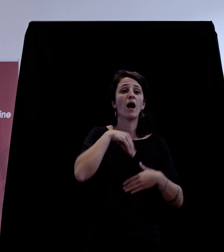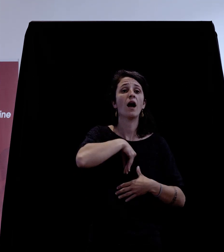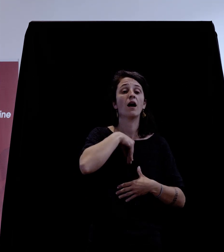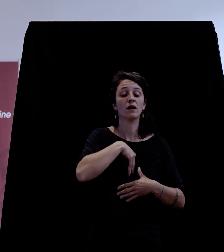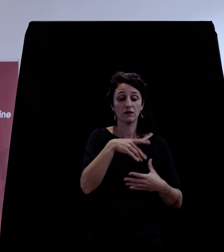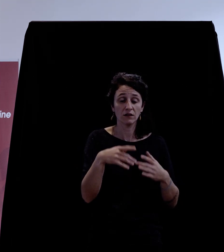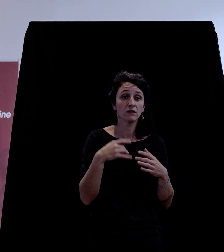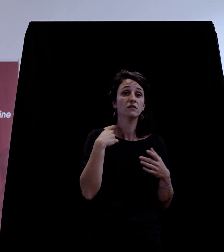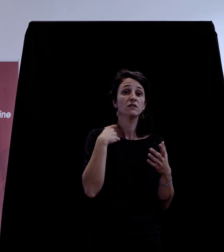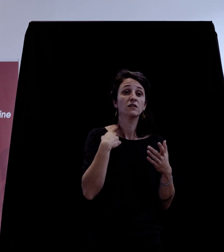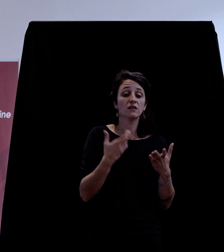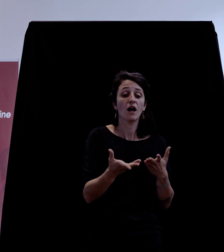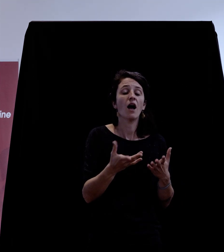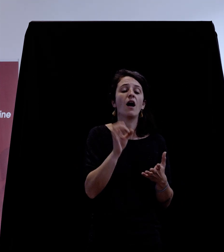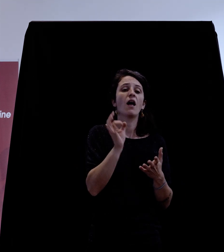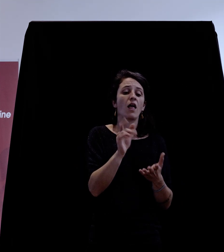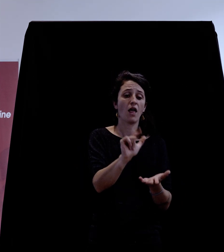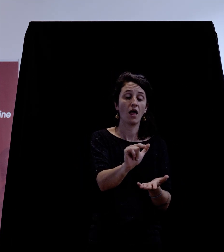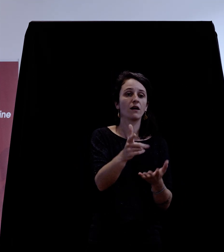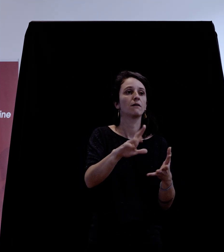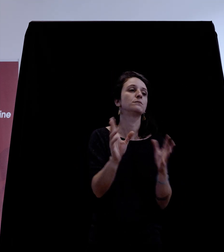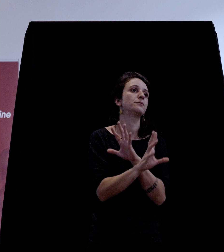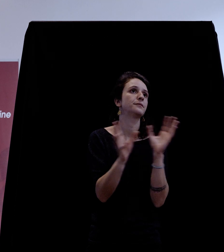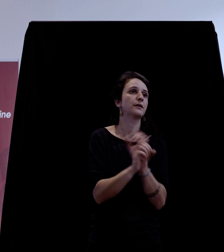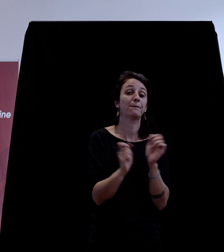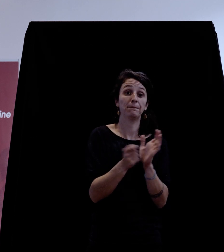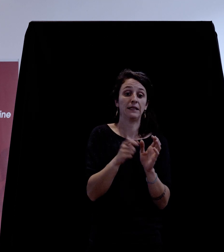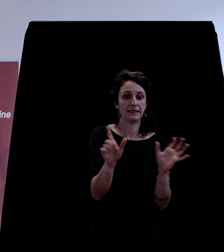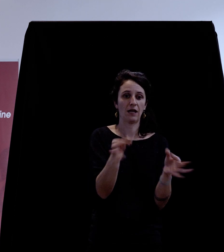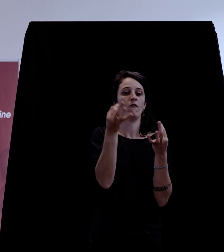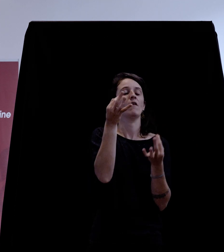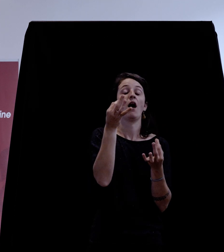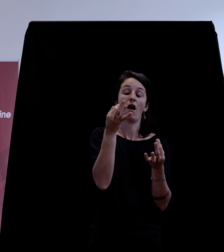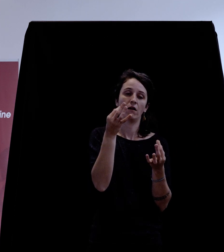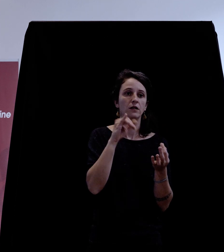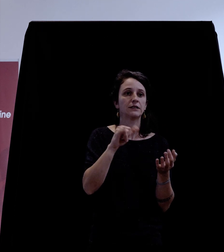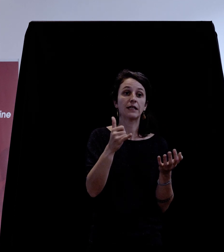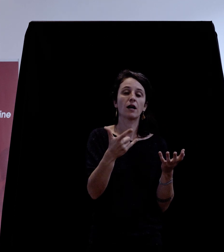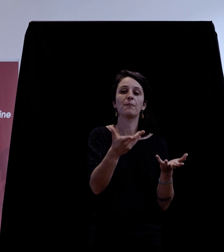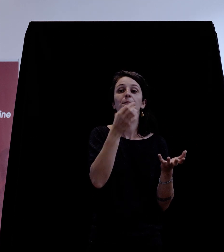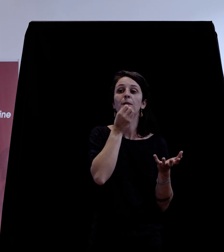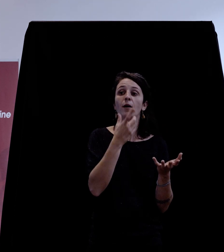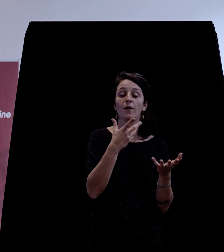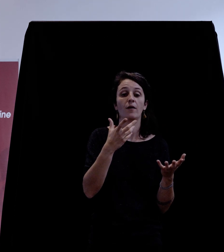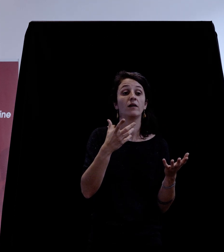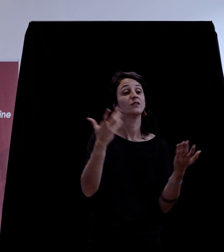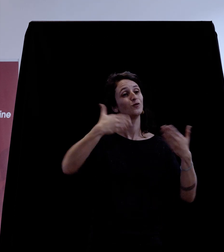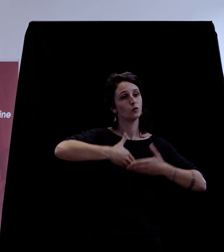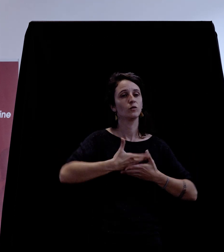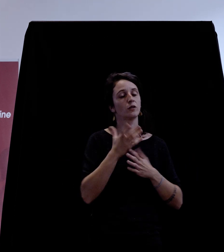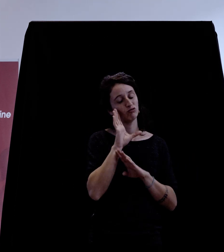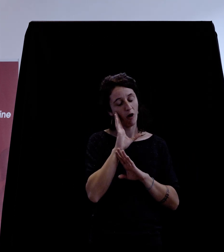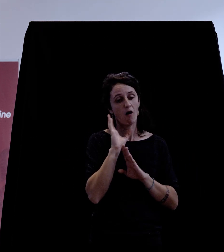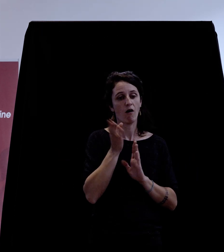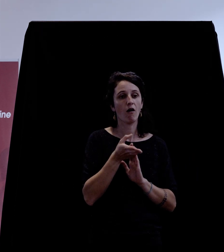Jacob wouldn't go to sleep at night, and I said, obviously he's in pain.